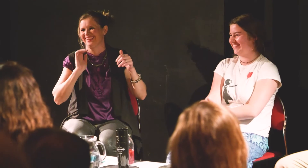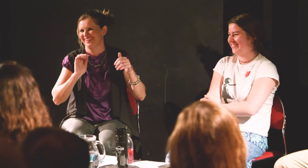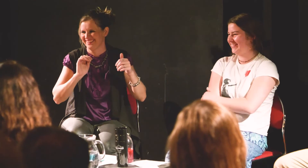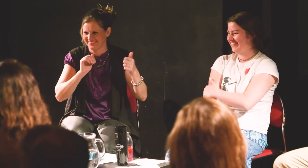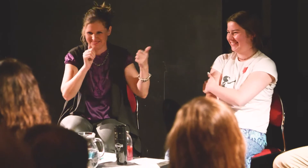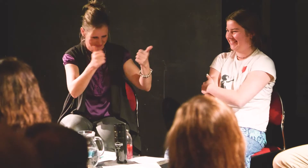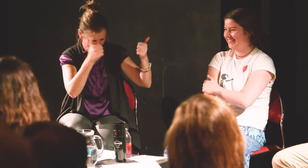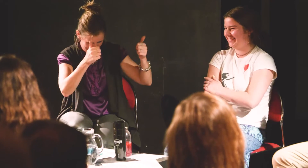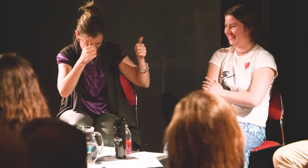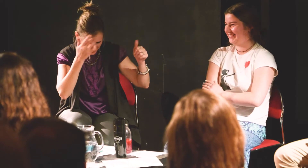upon us during the evening.